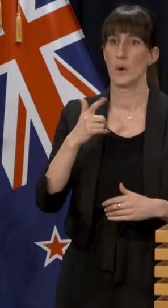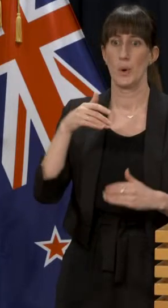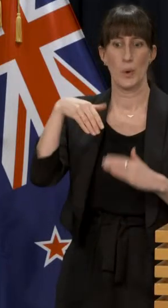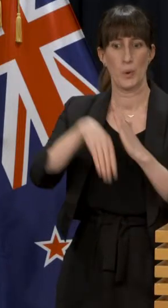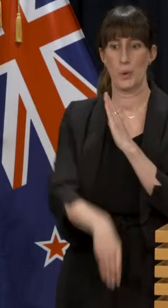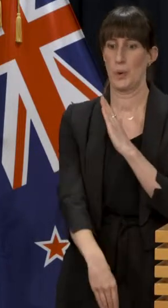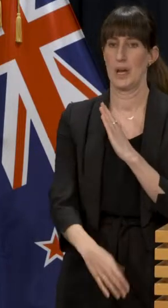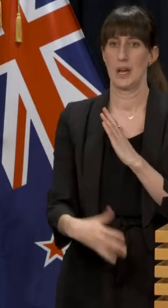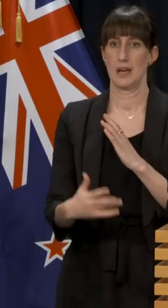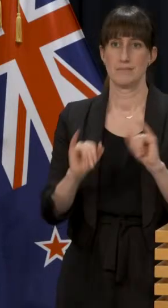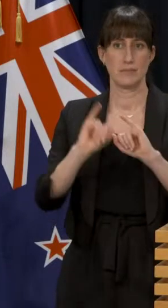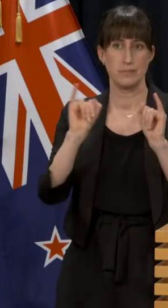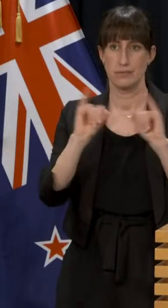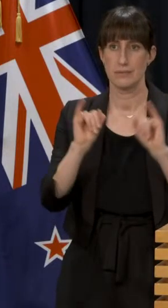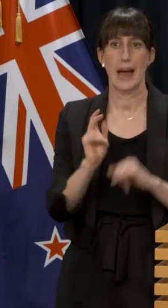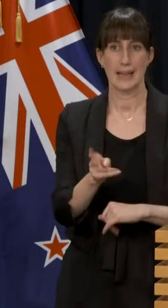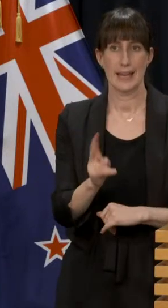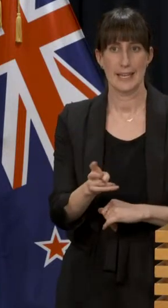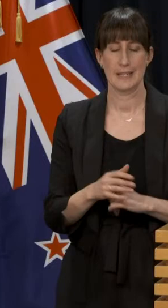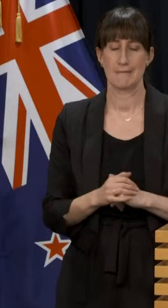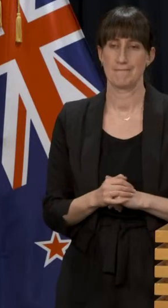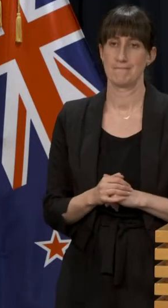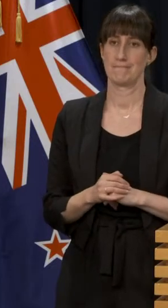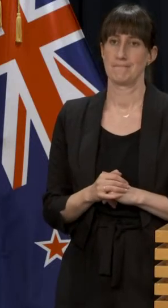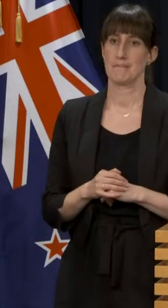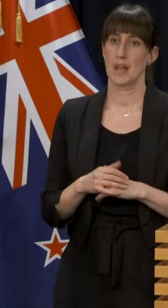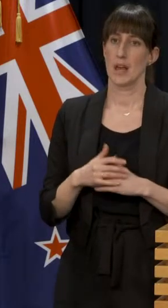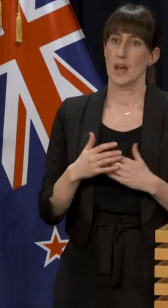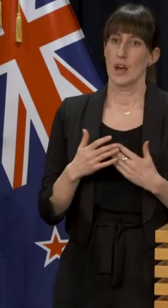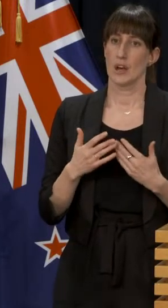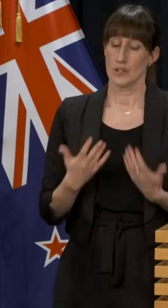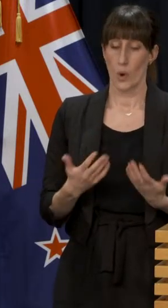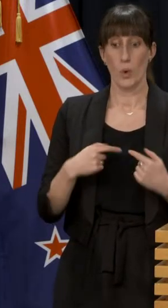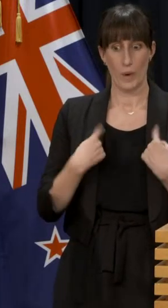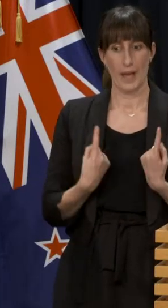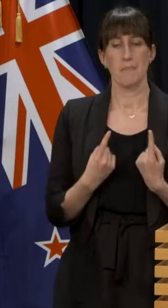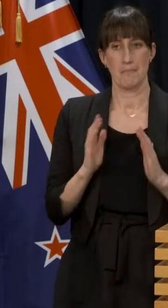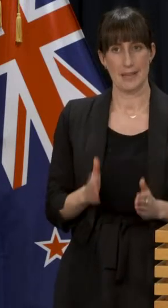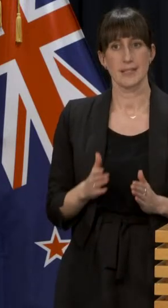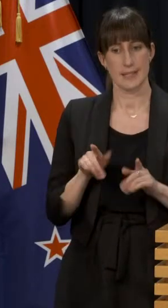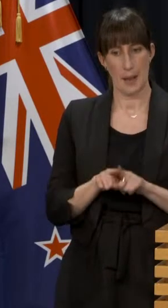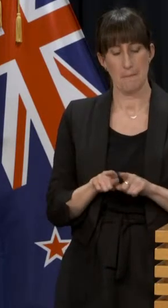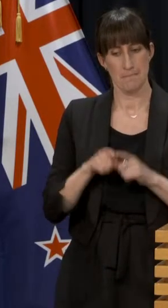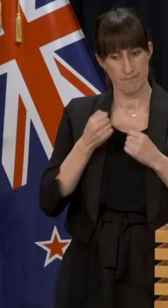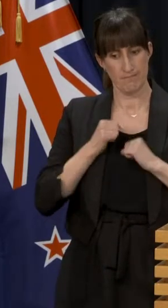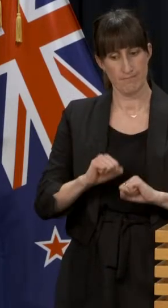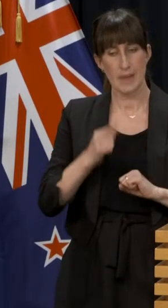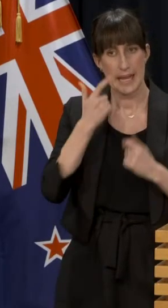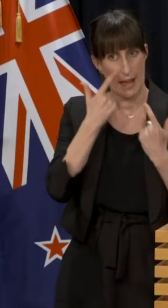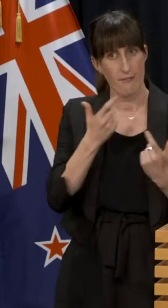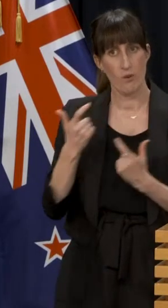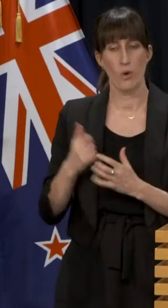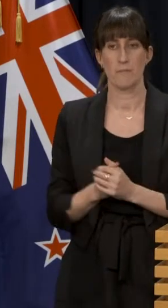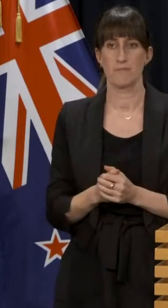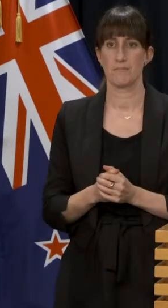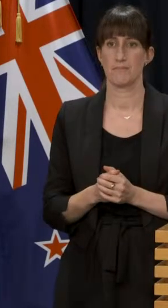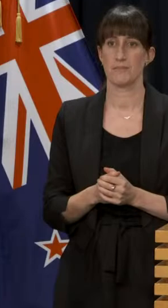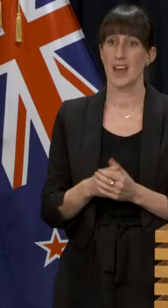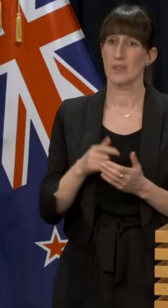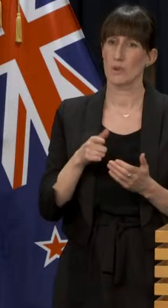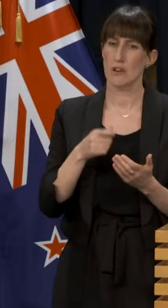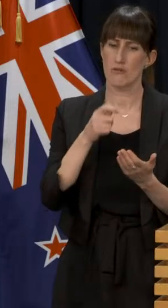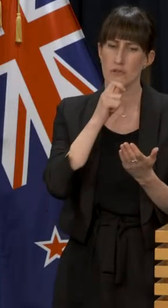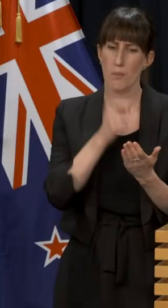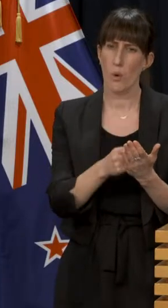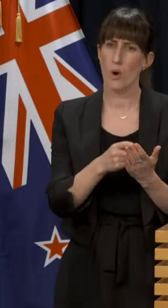some research conducted by our all-of-government team, which confirms our view and the reports we've had back from GPs